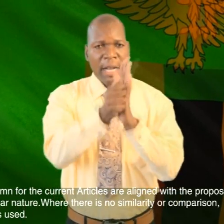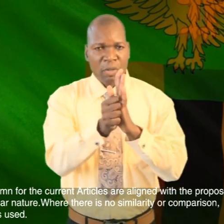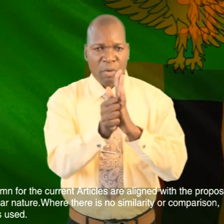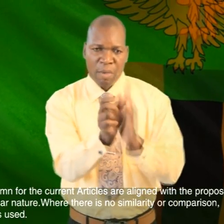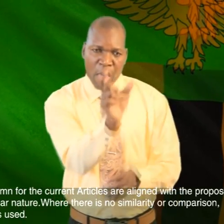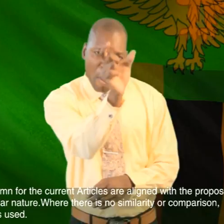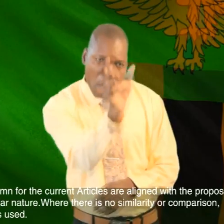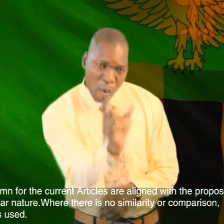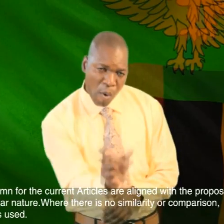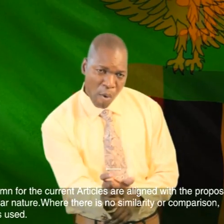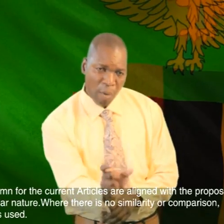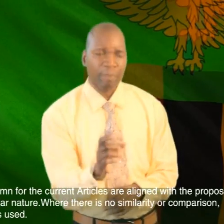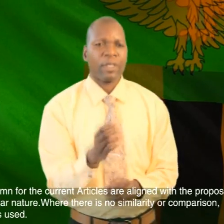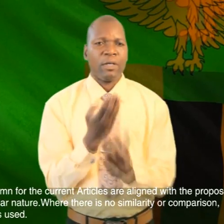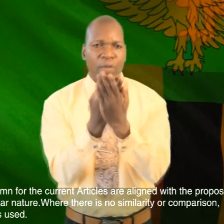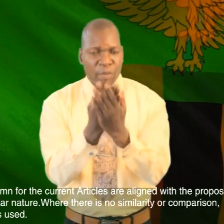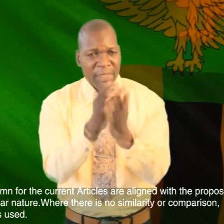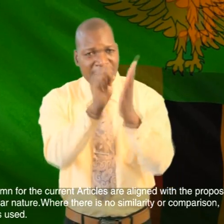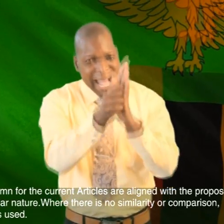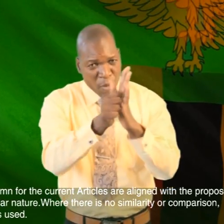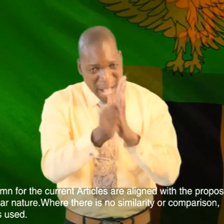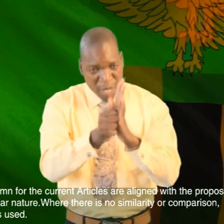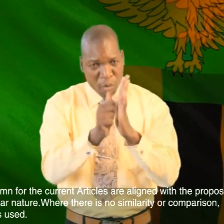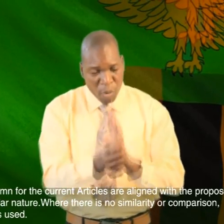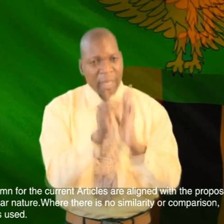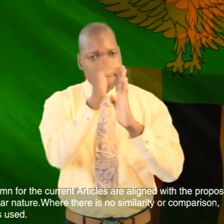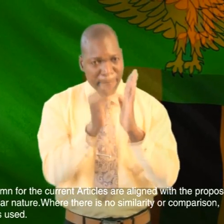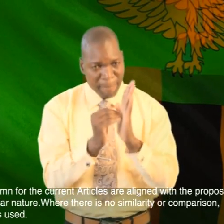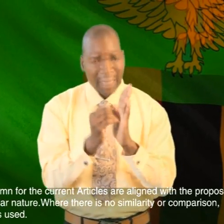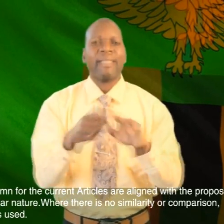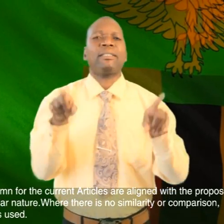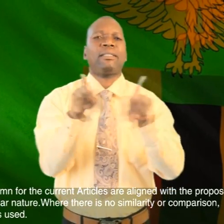no similarity or comparison, the word none is used.